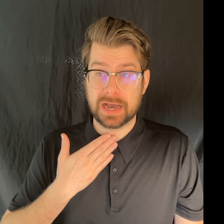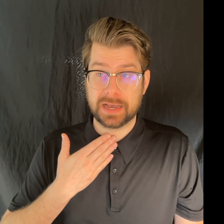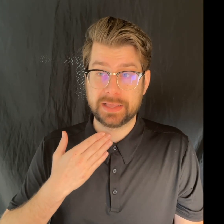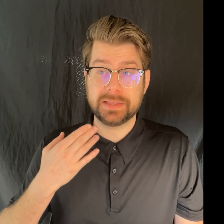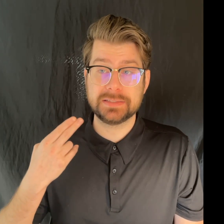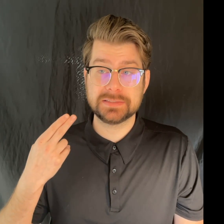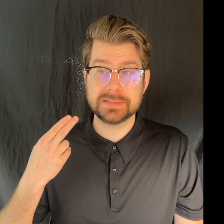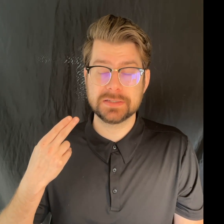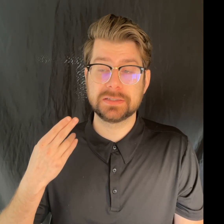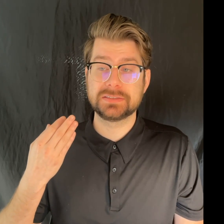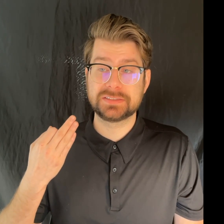skies,